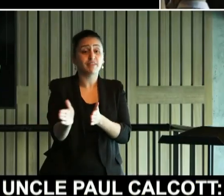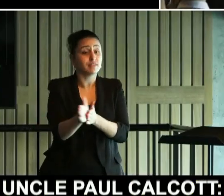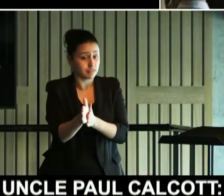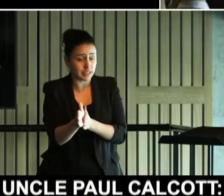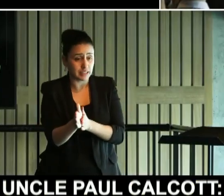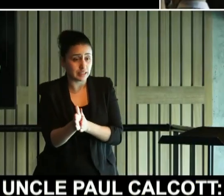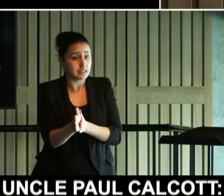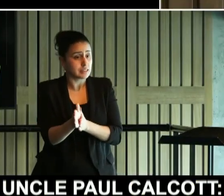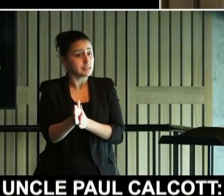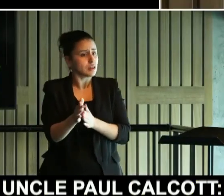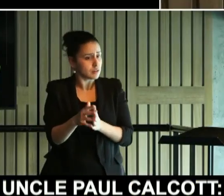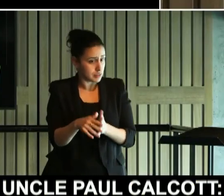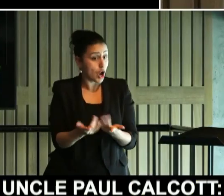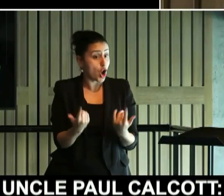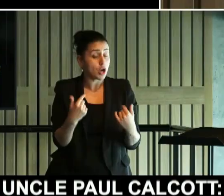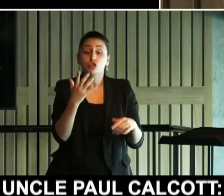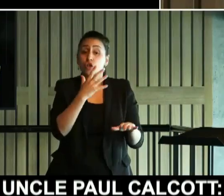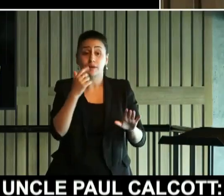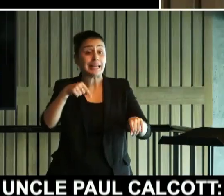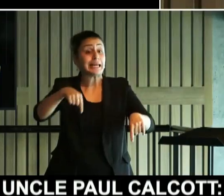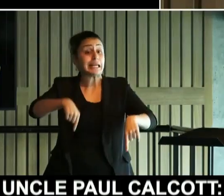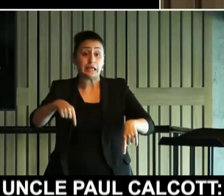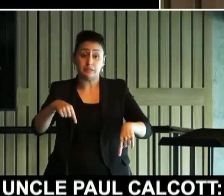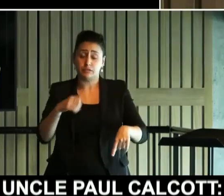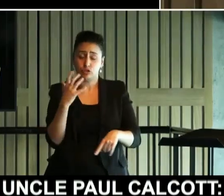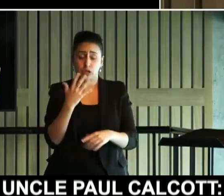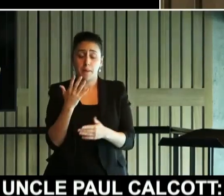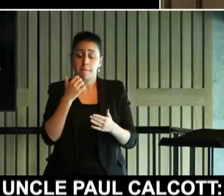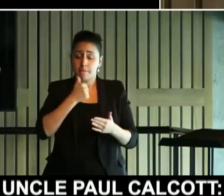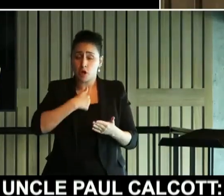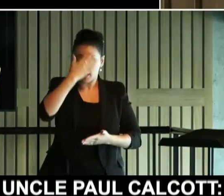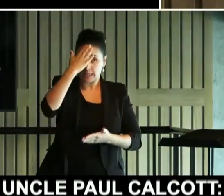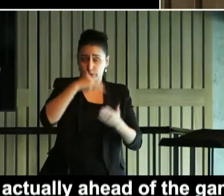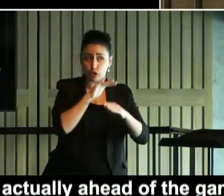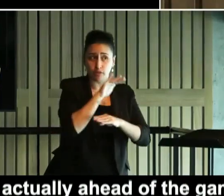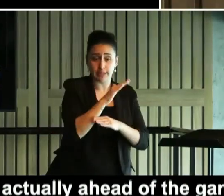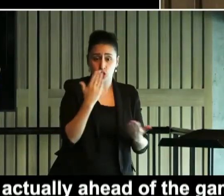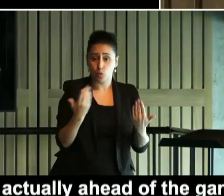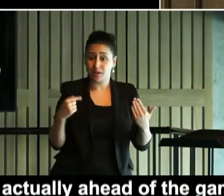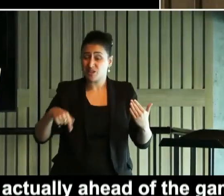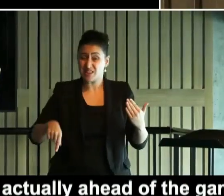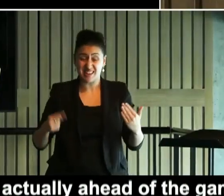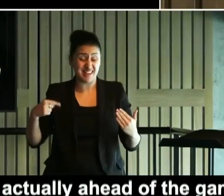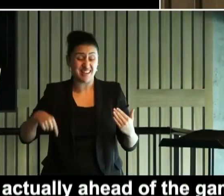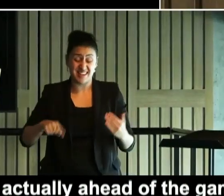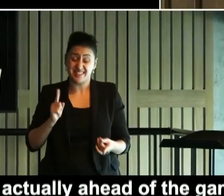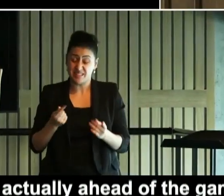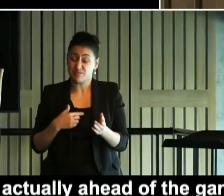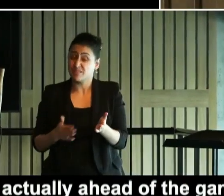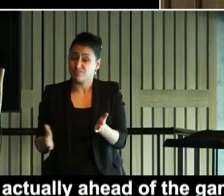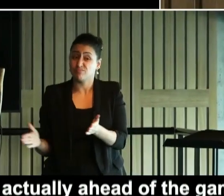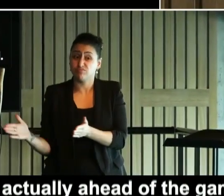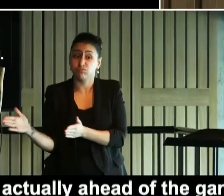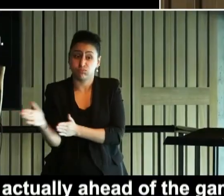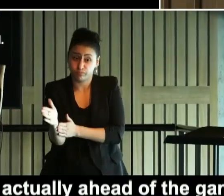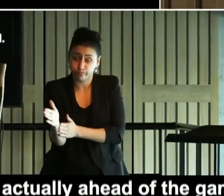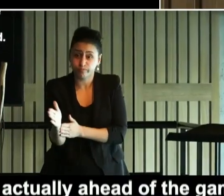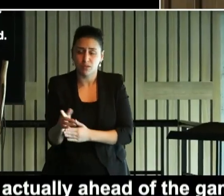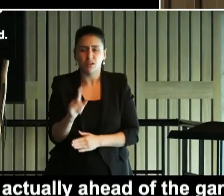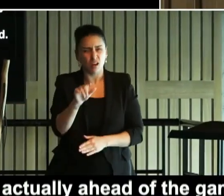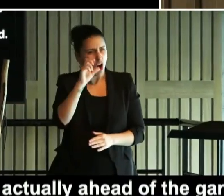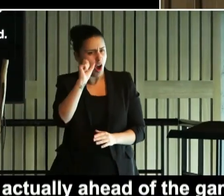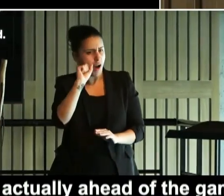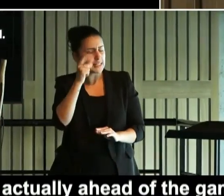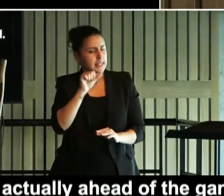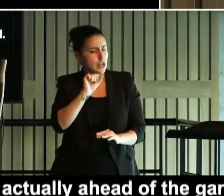are treated. I think, I don't know, it's really weird. We've all been in that cage, but sometimes for some reason